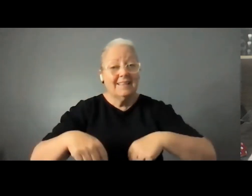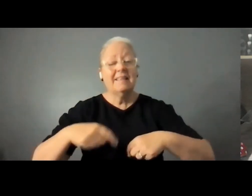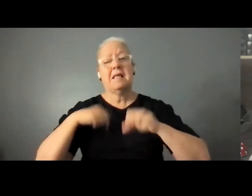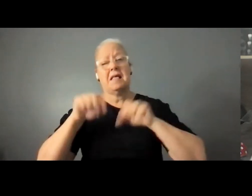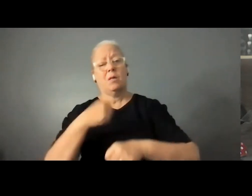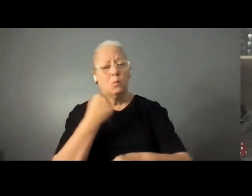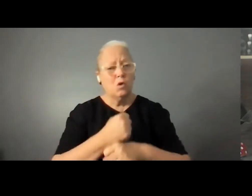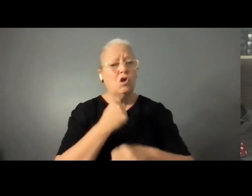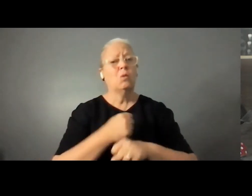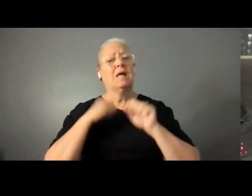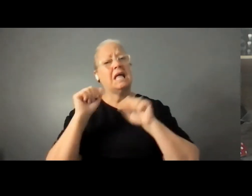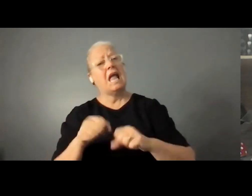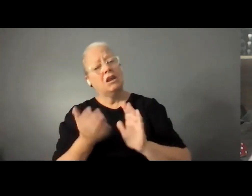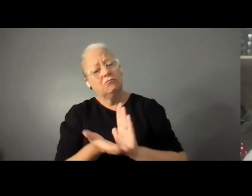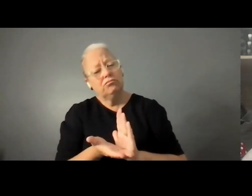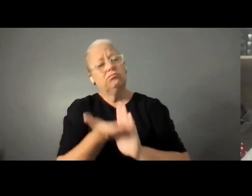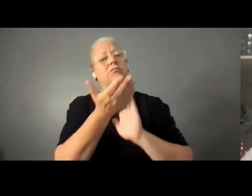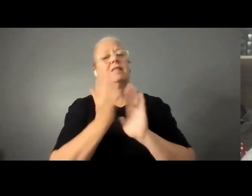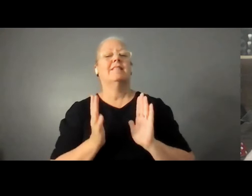ourselves. Thank you.